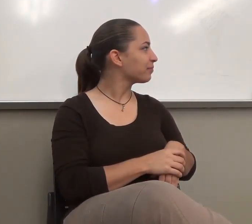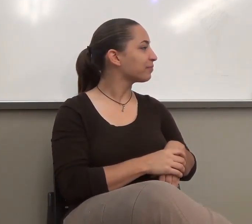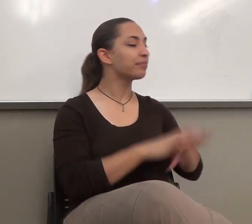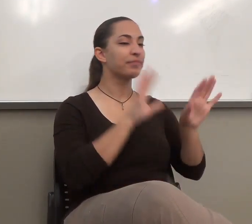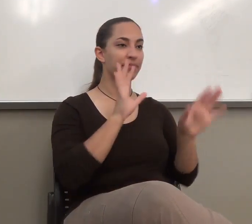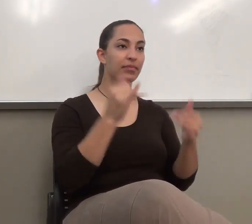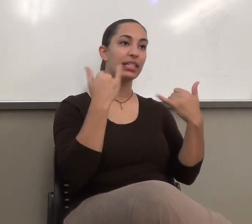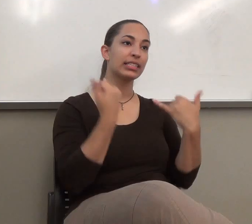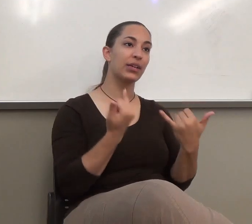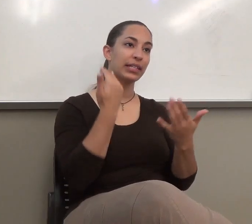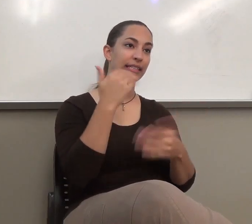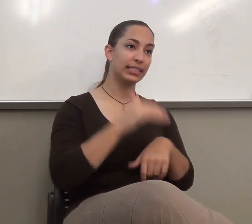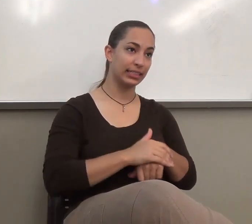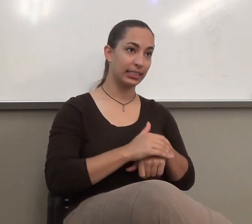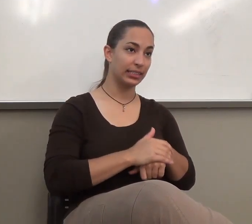Now, what I would like you to do